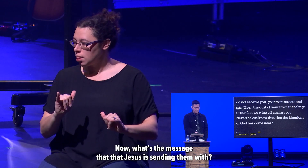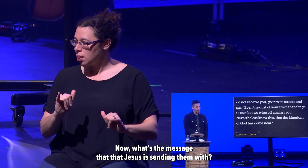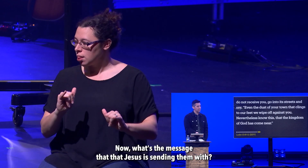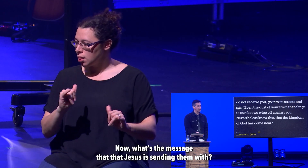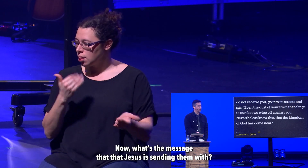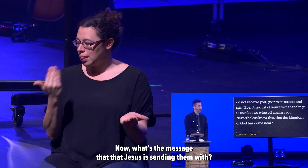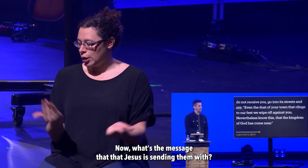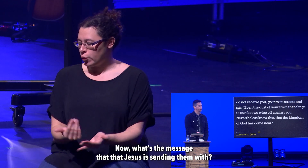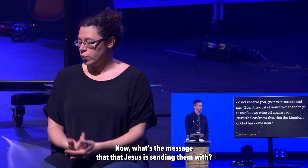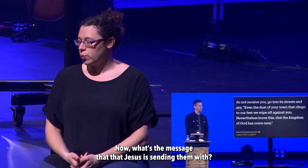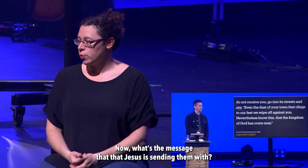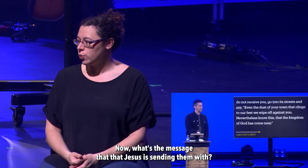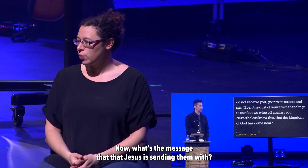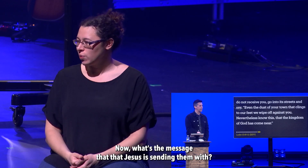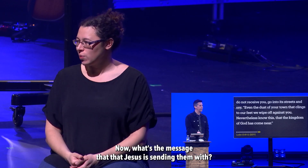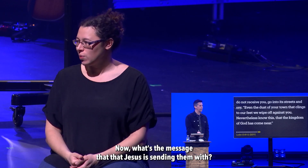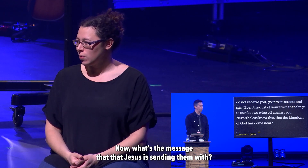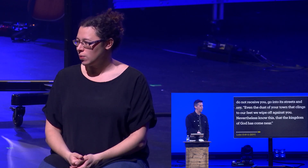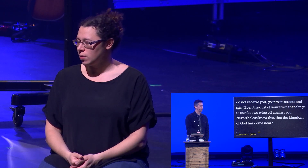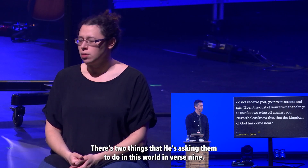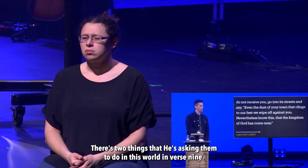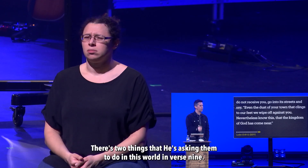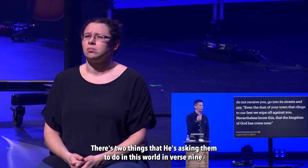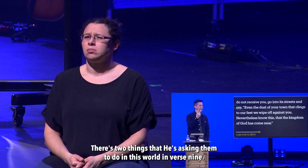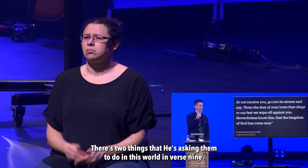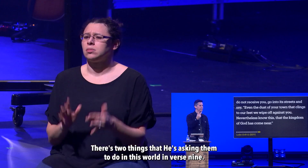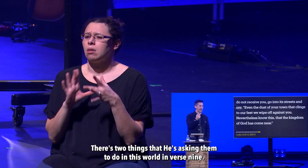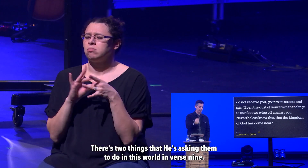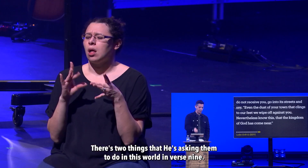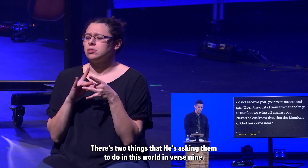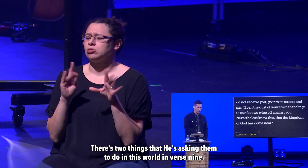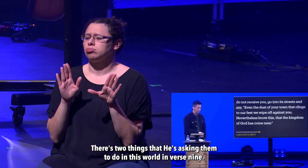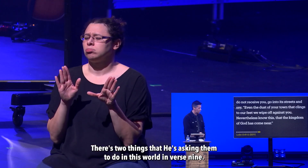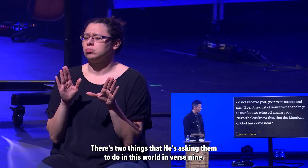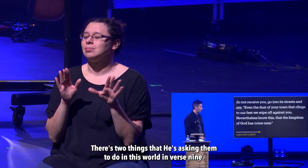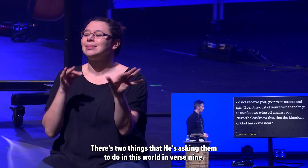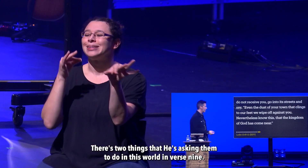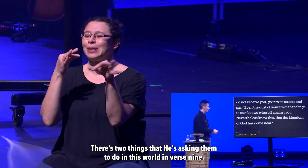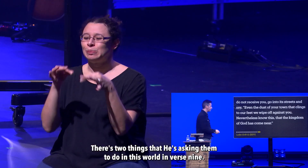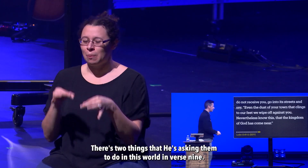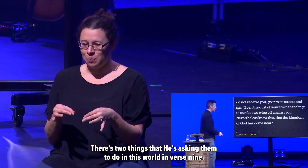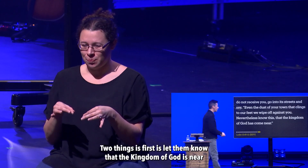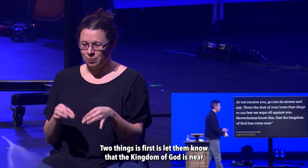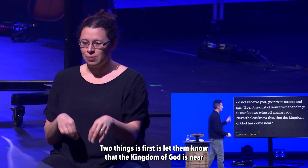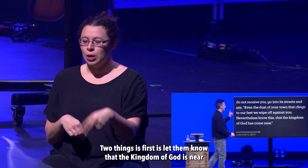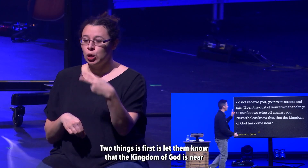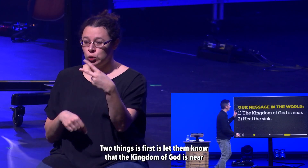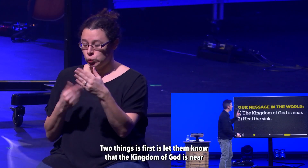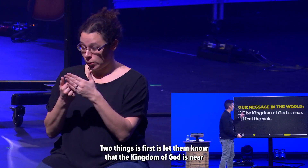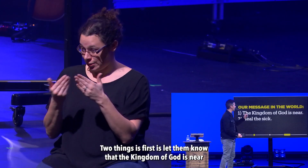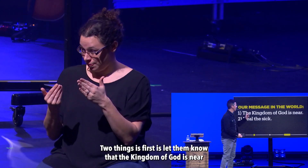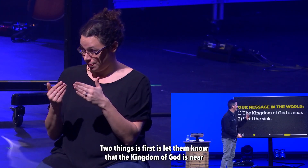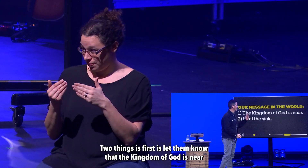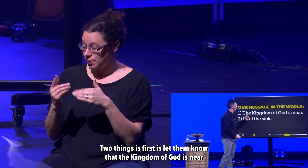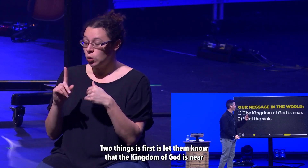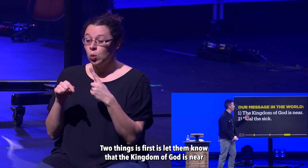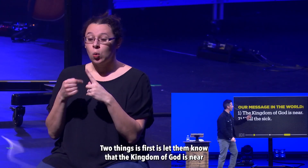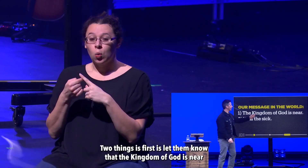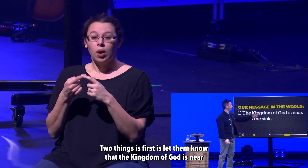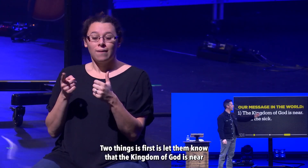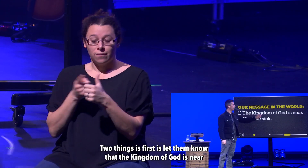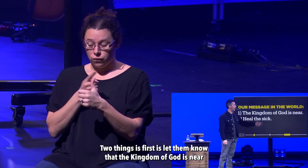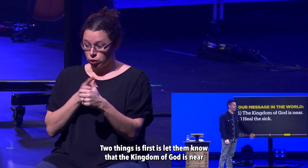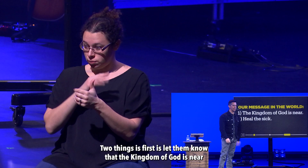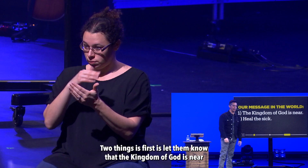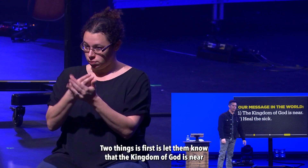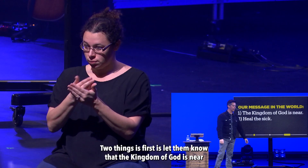what's the message that Jesus is sending them with? There's two things that he's asking them to do in this world, in verse 9. Two things is, first is, let them know that the